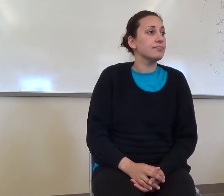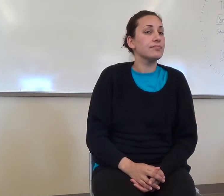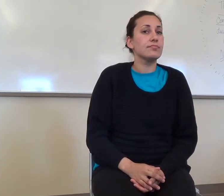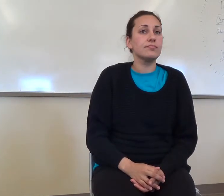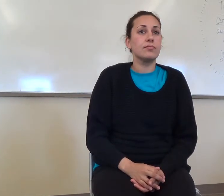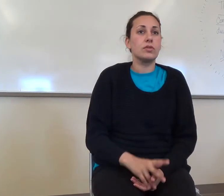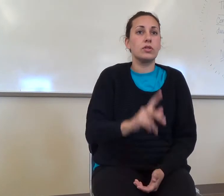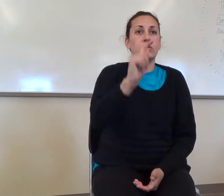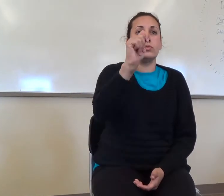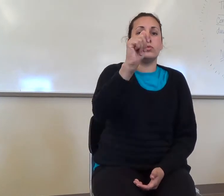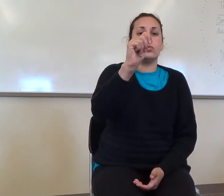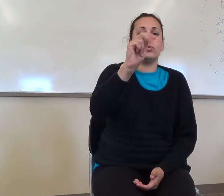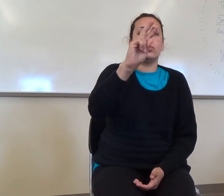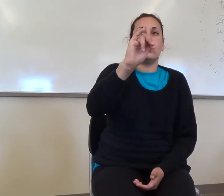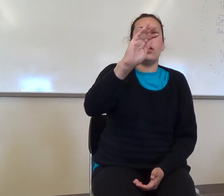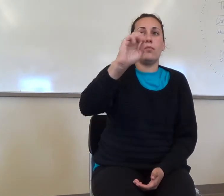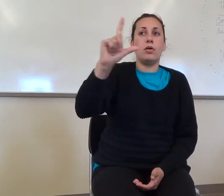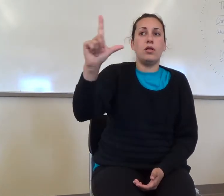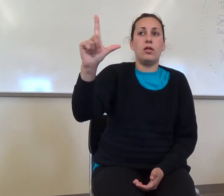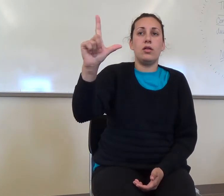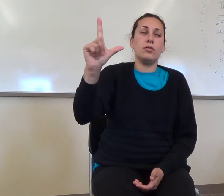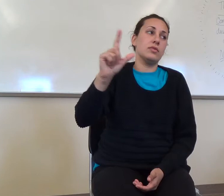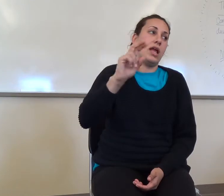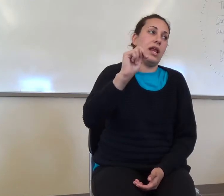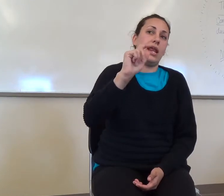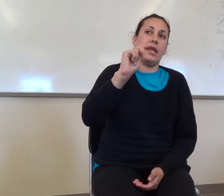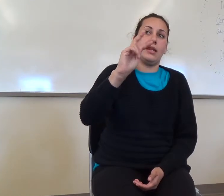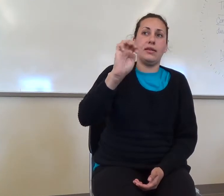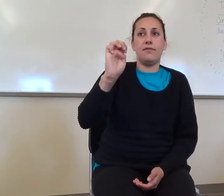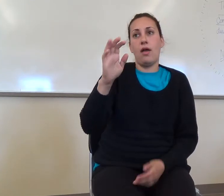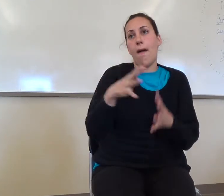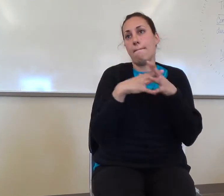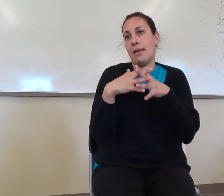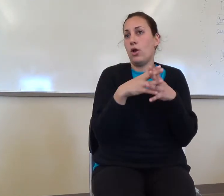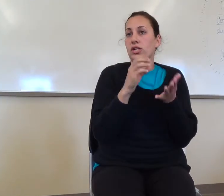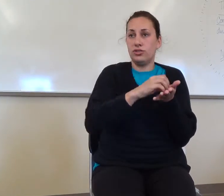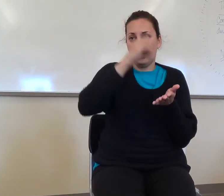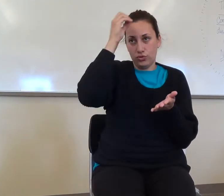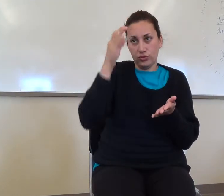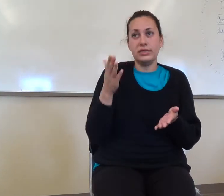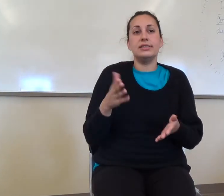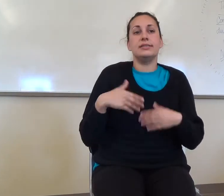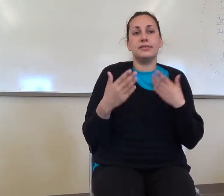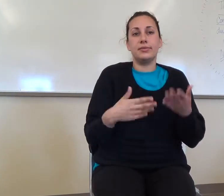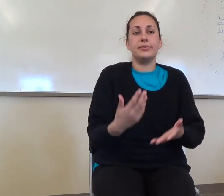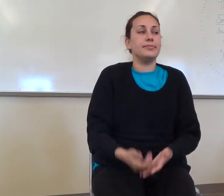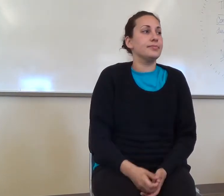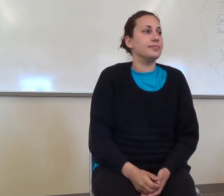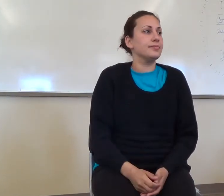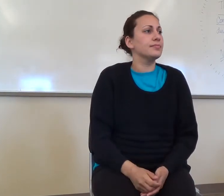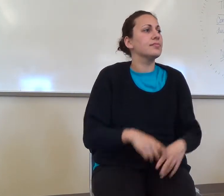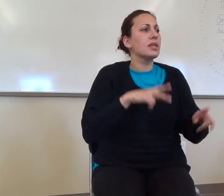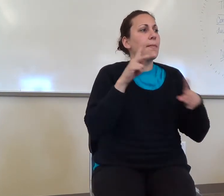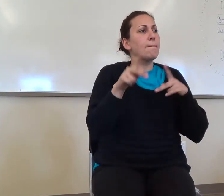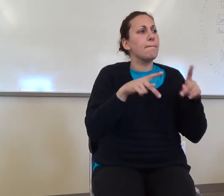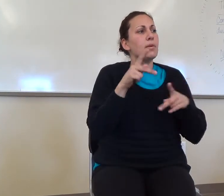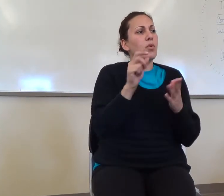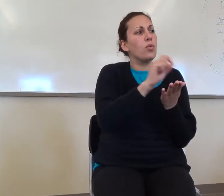Tribal culture, Native American students. Okay, so what did people write